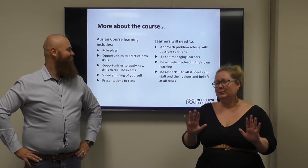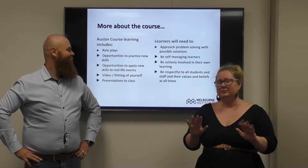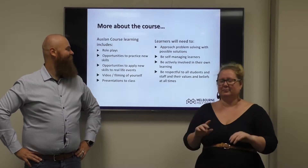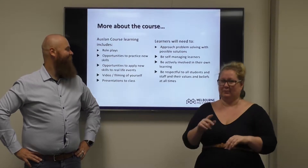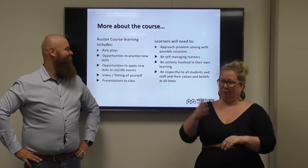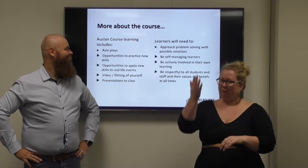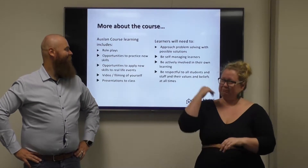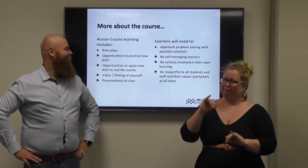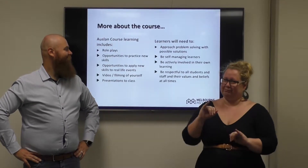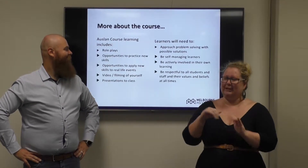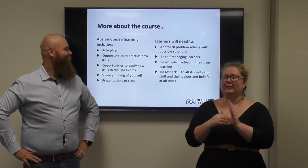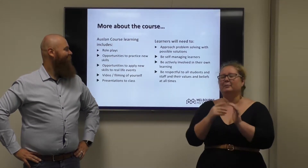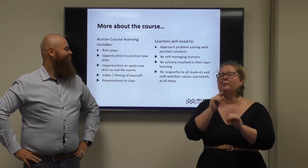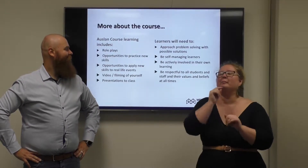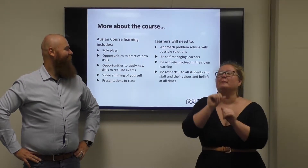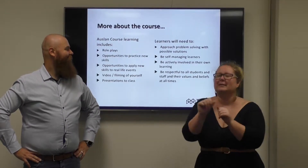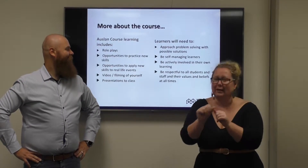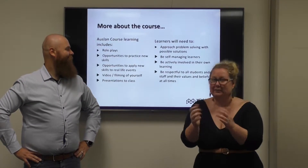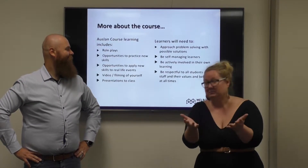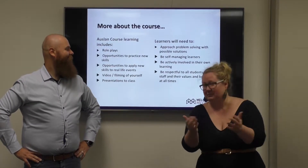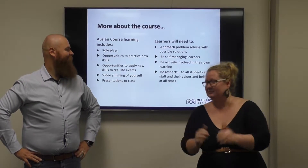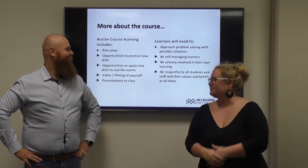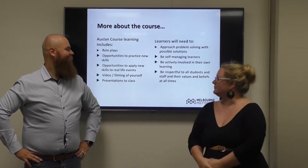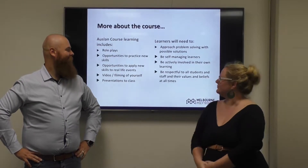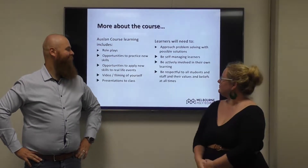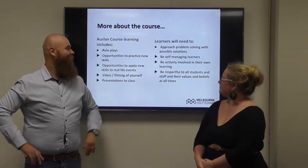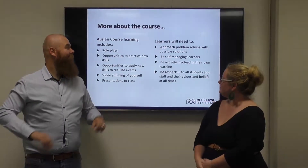so it's quite less daunting now. I think it's a bit better.